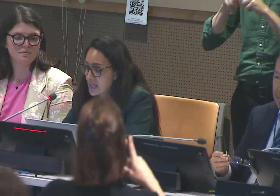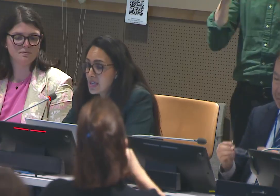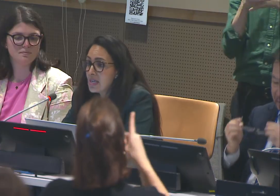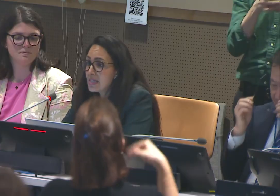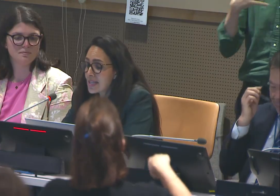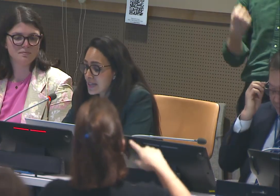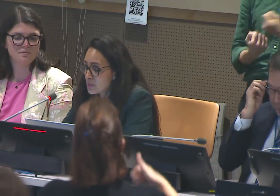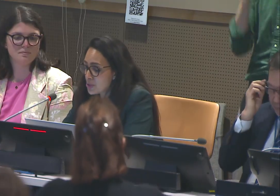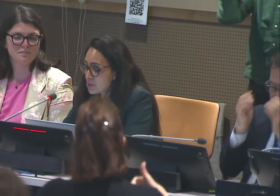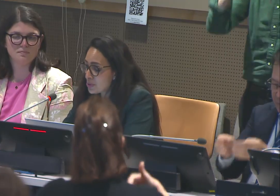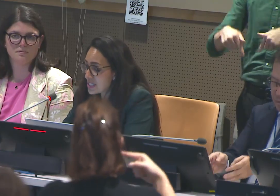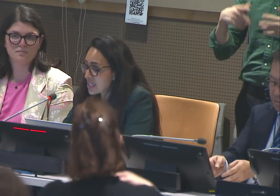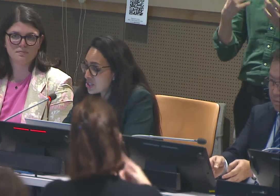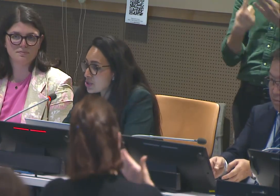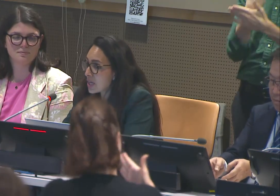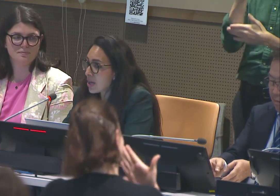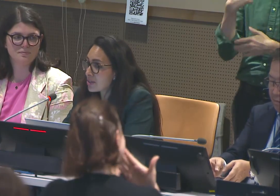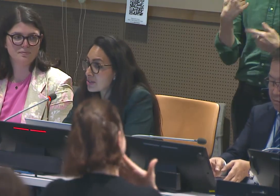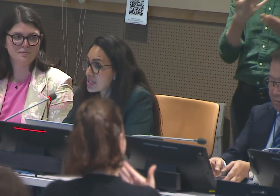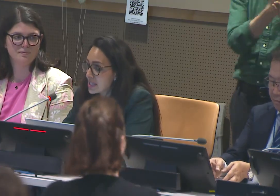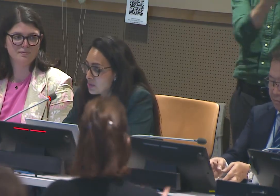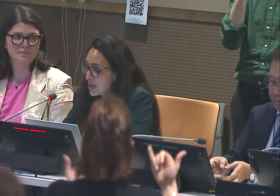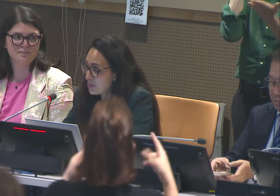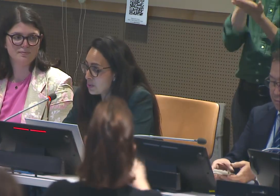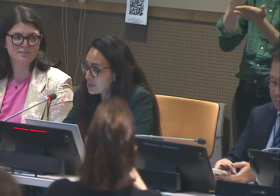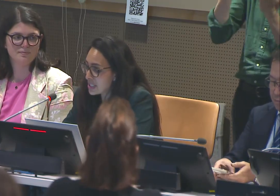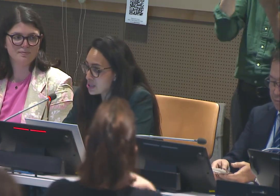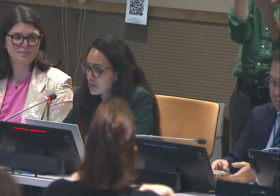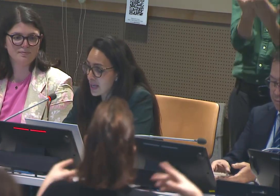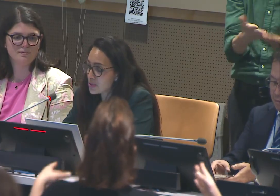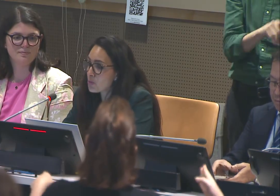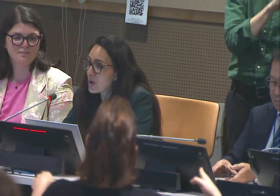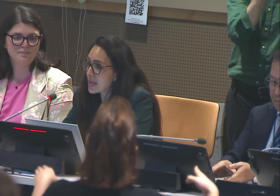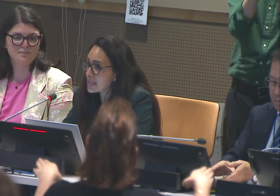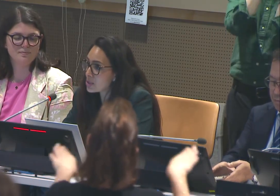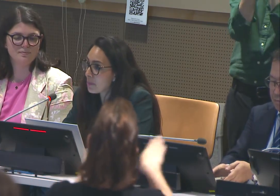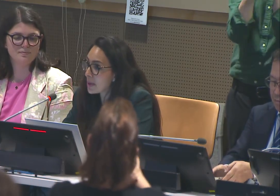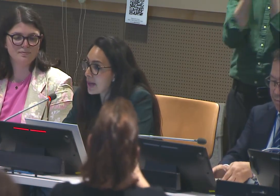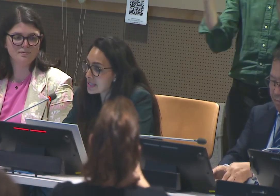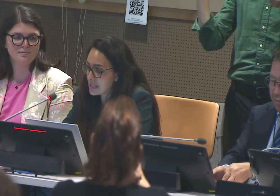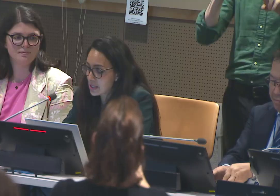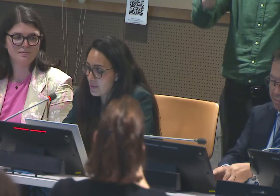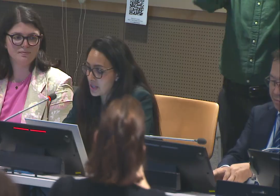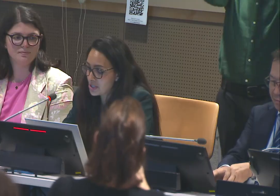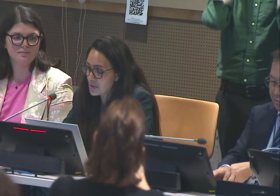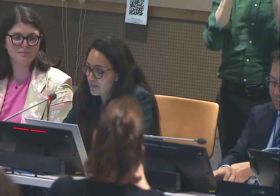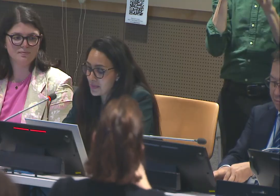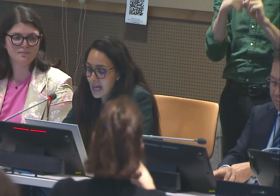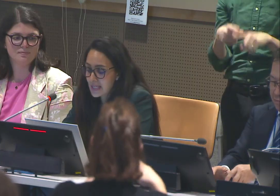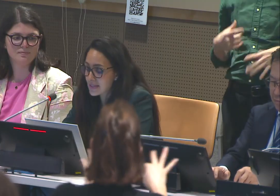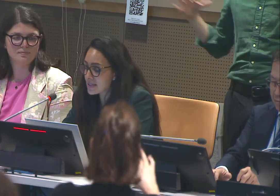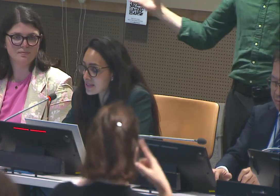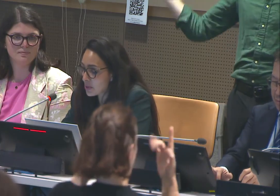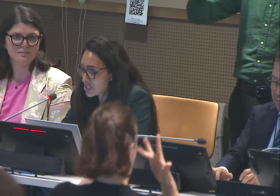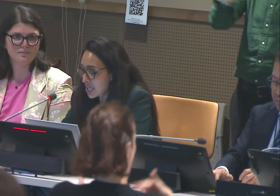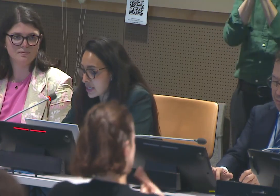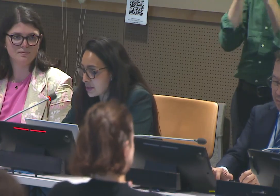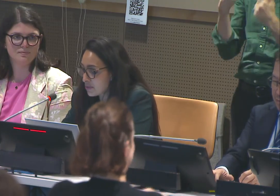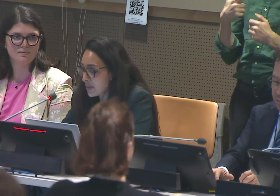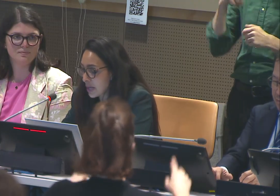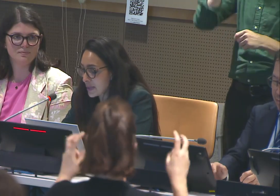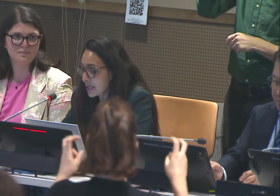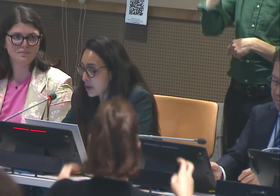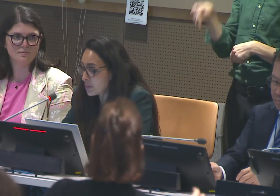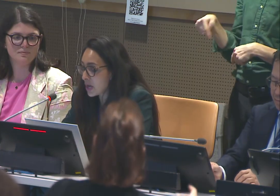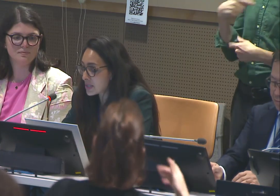examples. So as we draw this session to a close, it's worth pausing to reflect on why this topic matters so much. As the distinguished